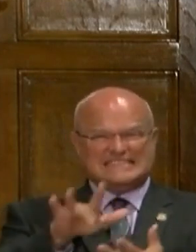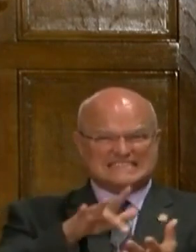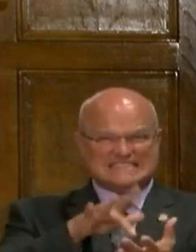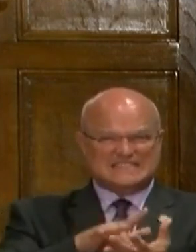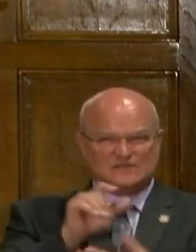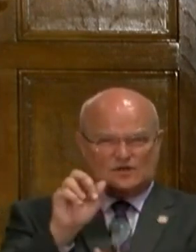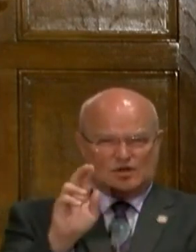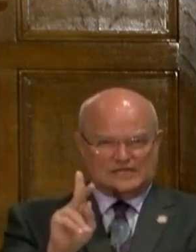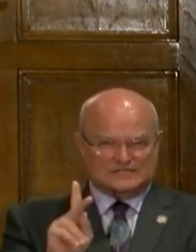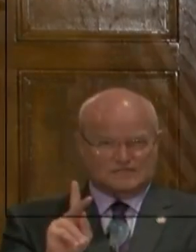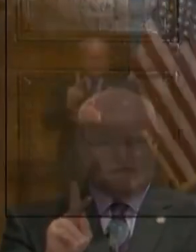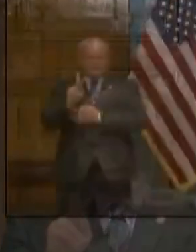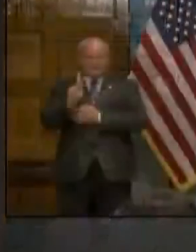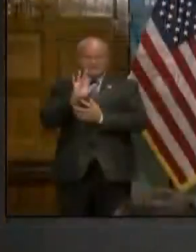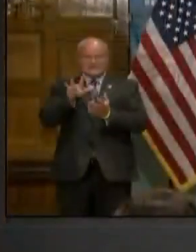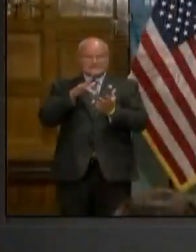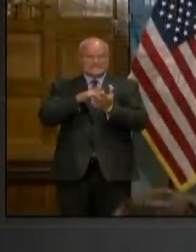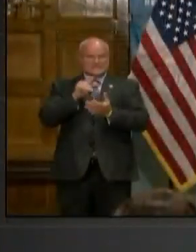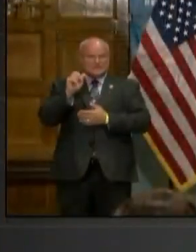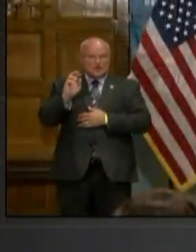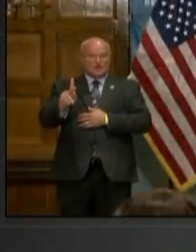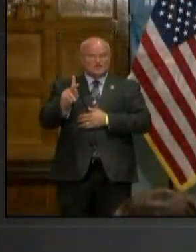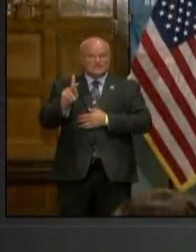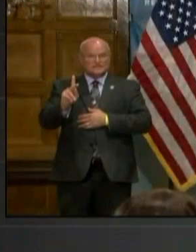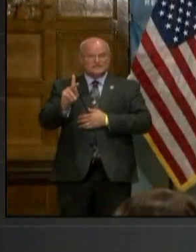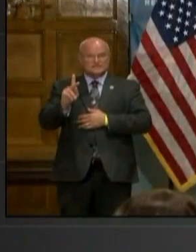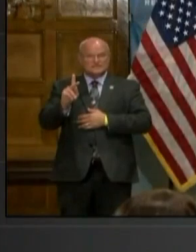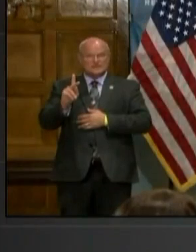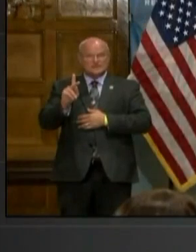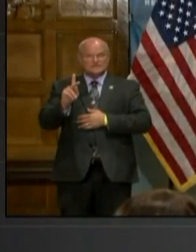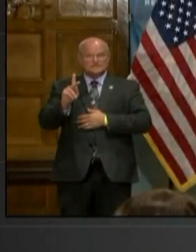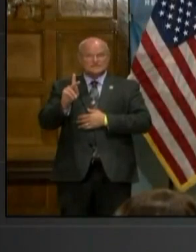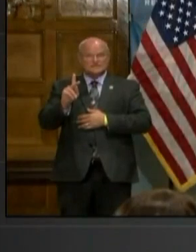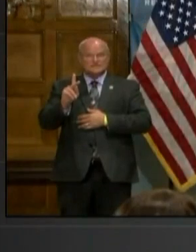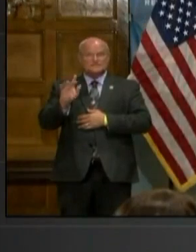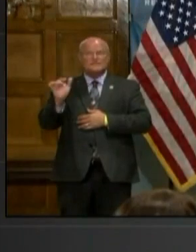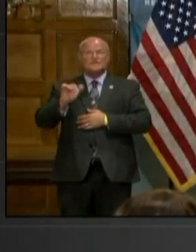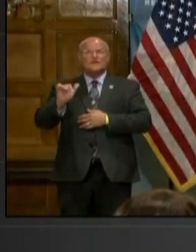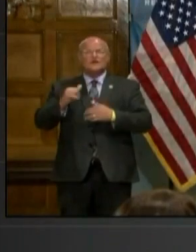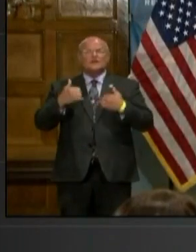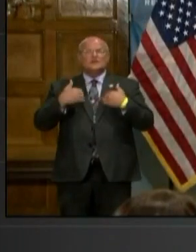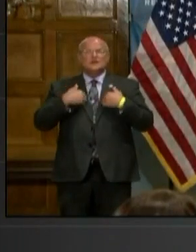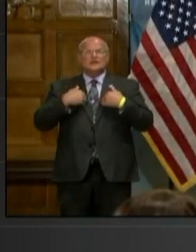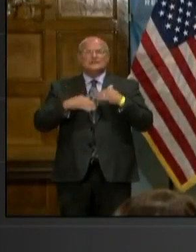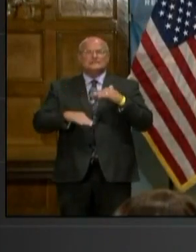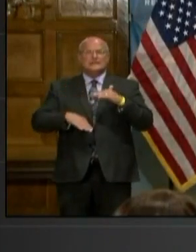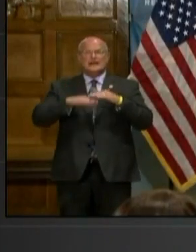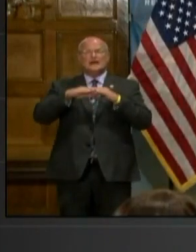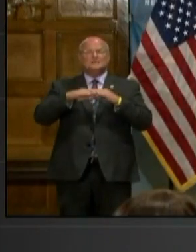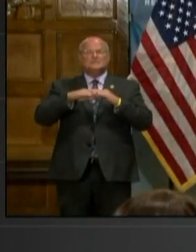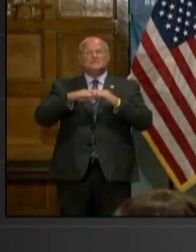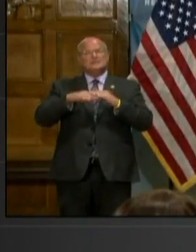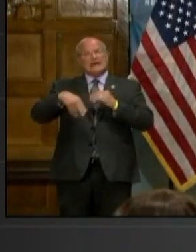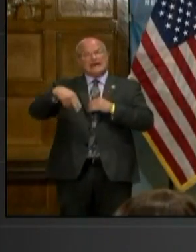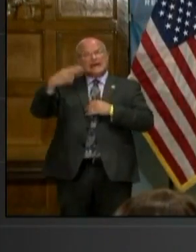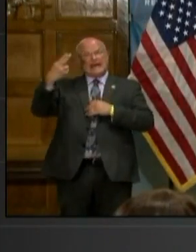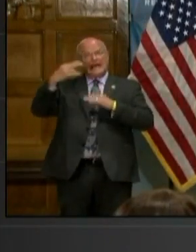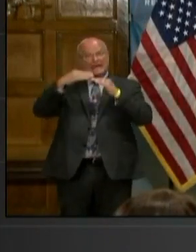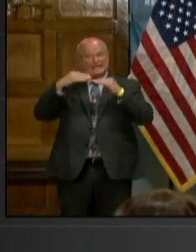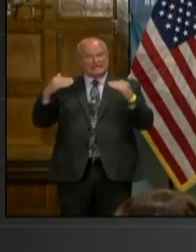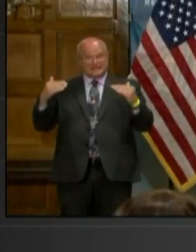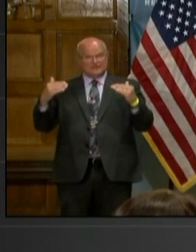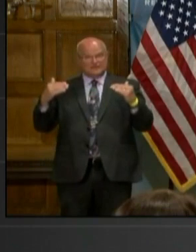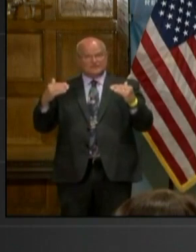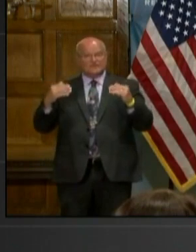Central Arkansas. And Central Arkansas also got up to a fairly high